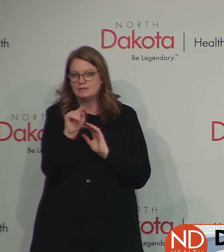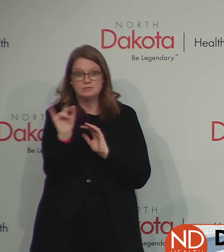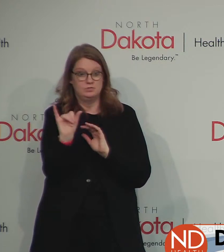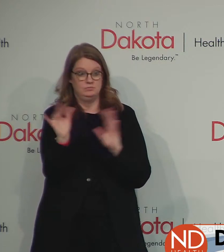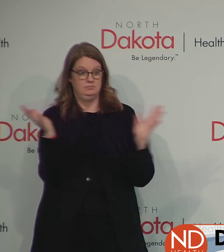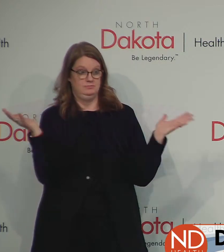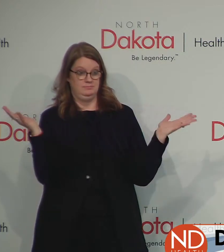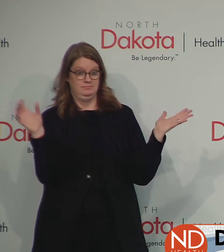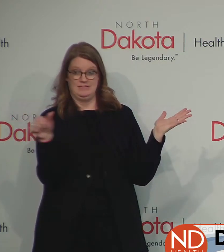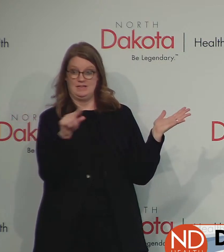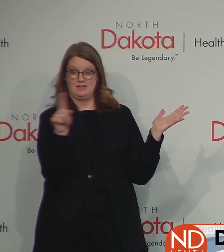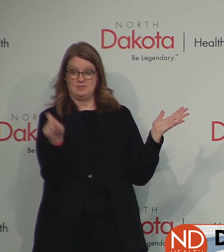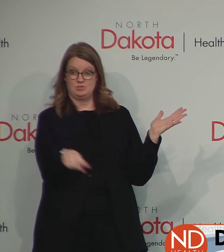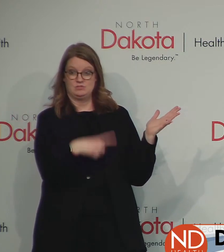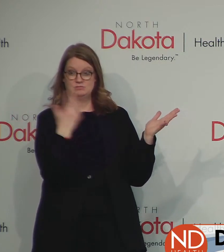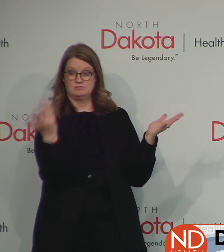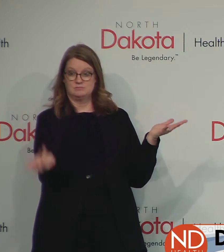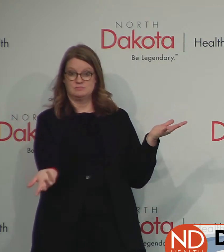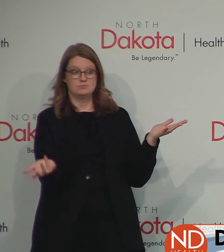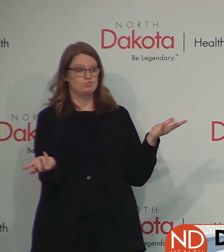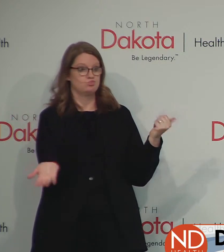you. Any other questions for me?